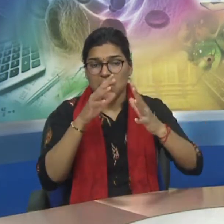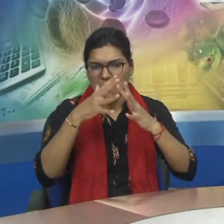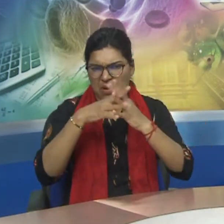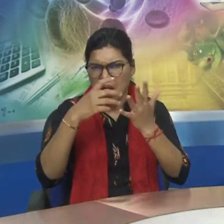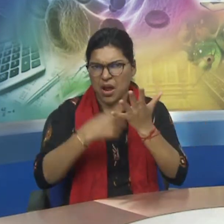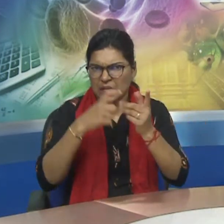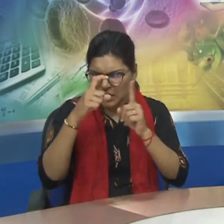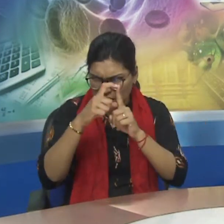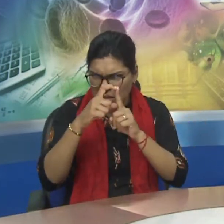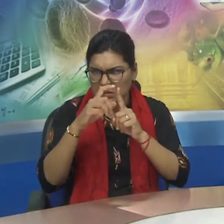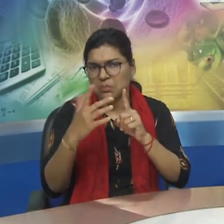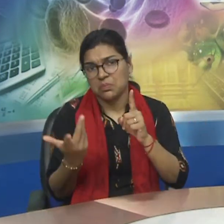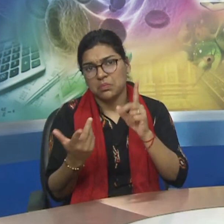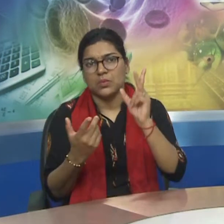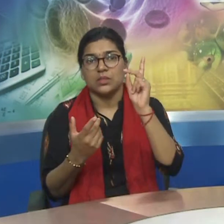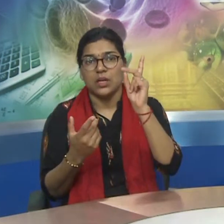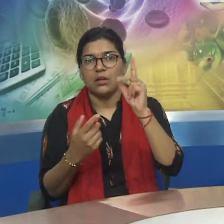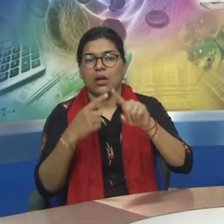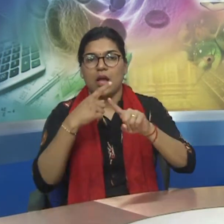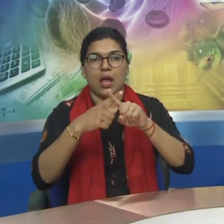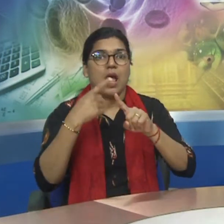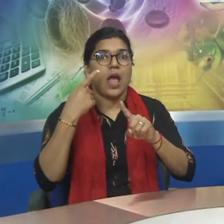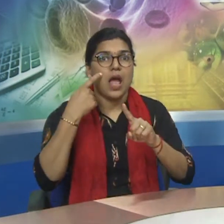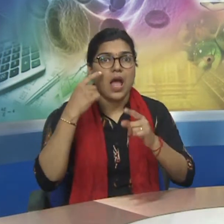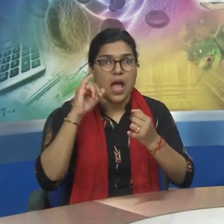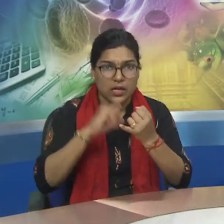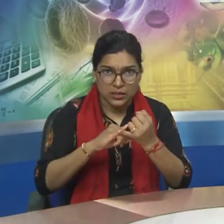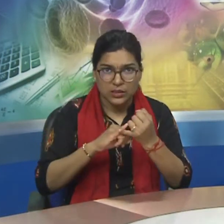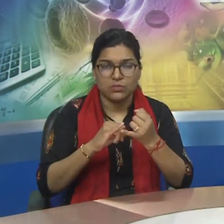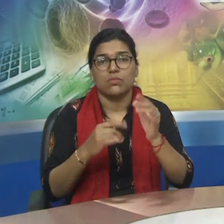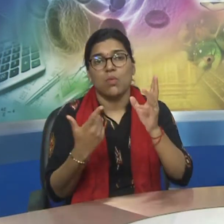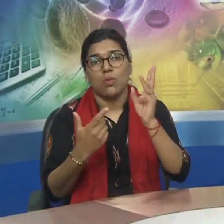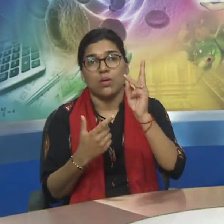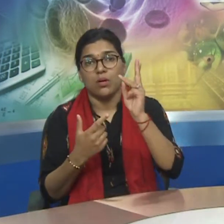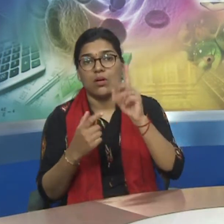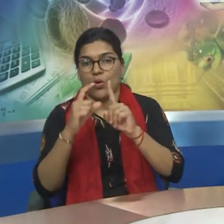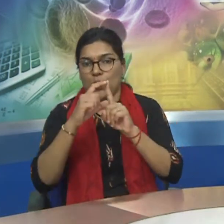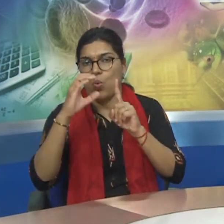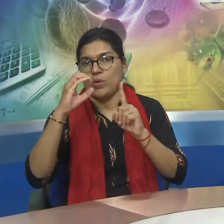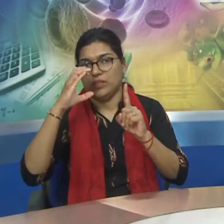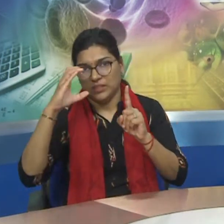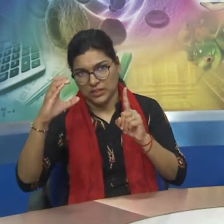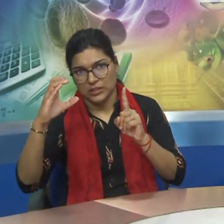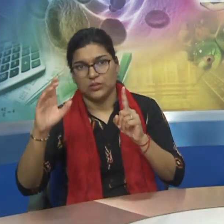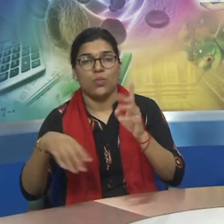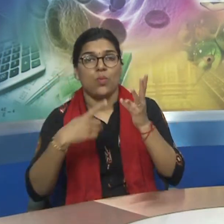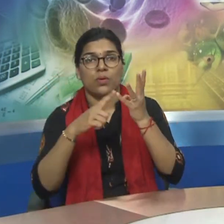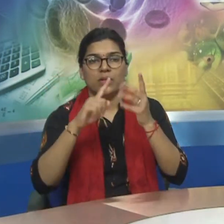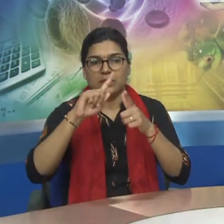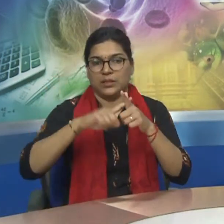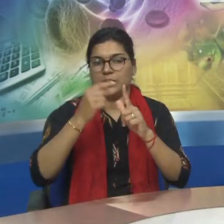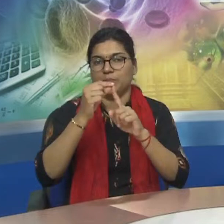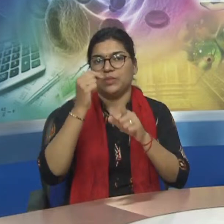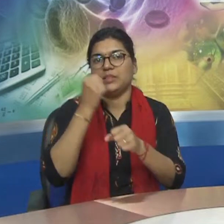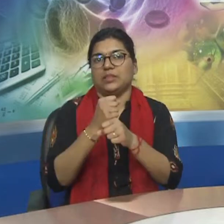Option A, WRD. Option B, XLS. Option C,